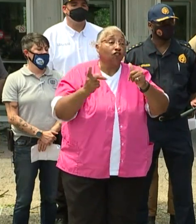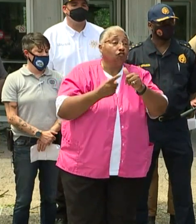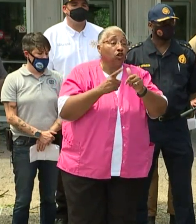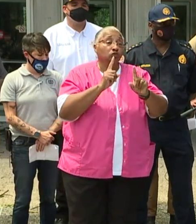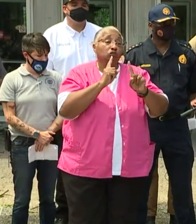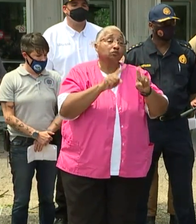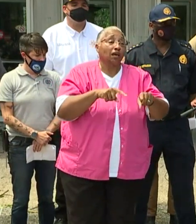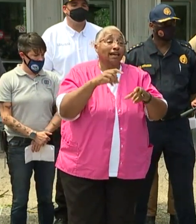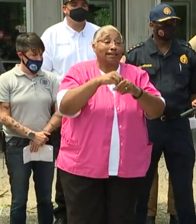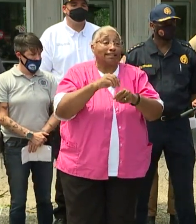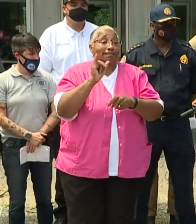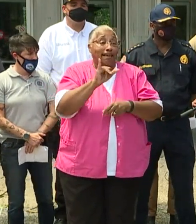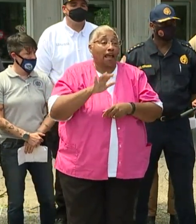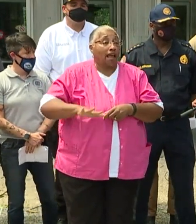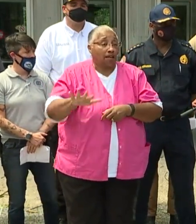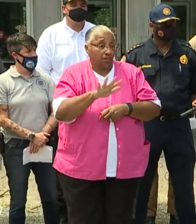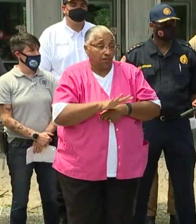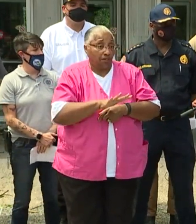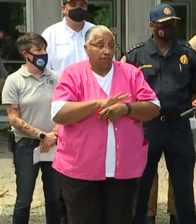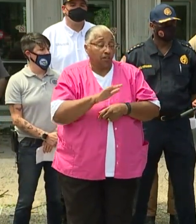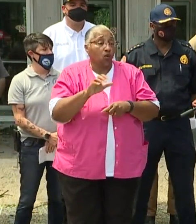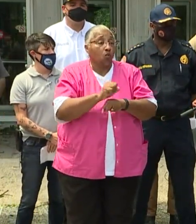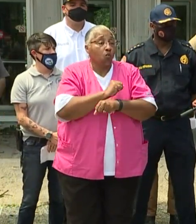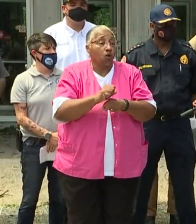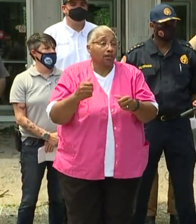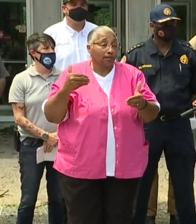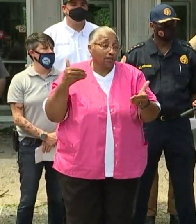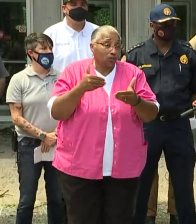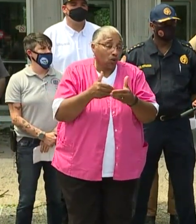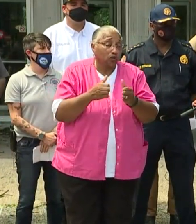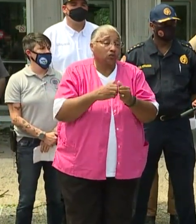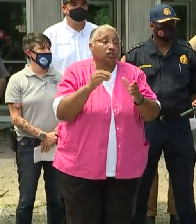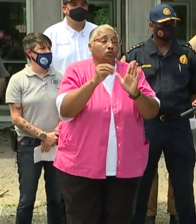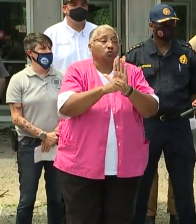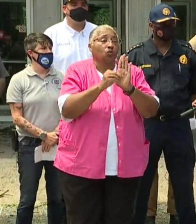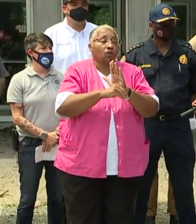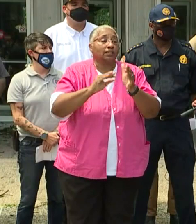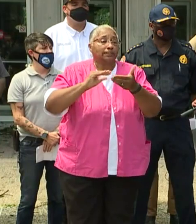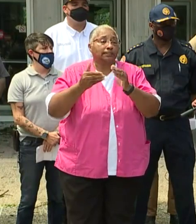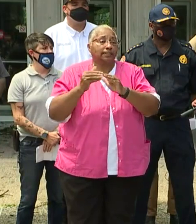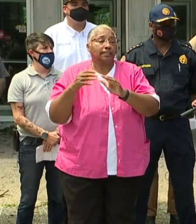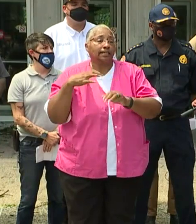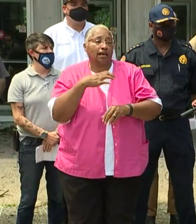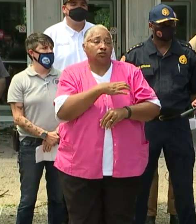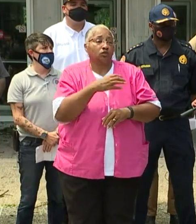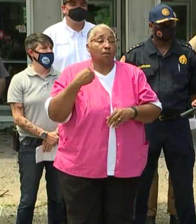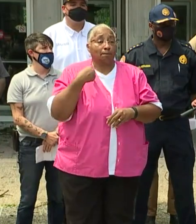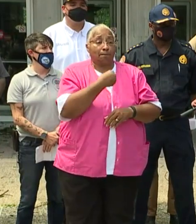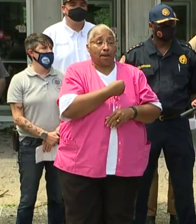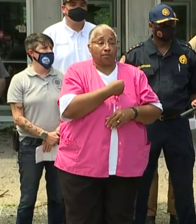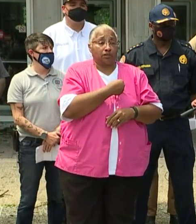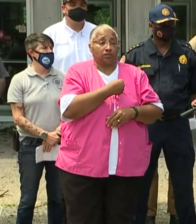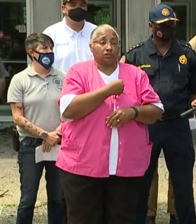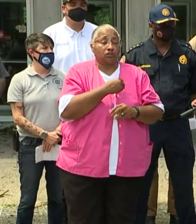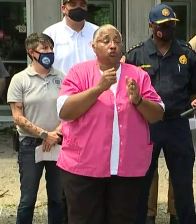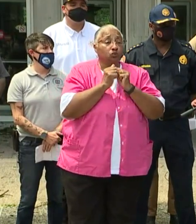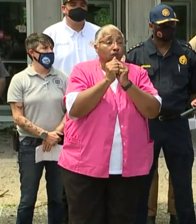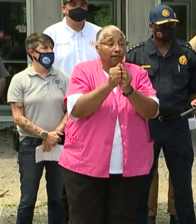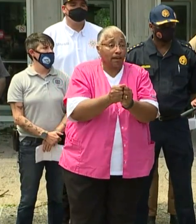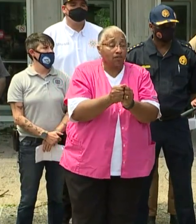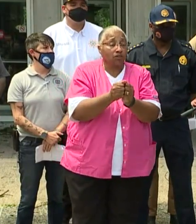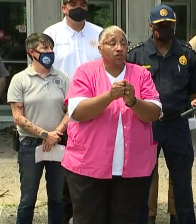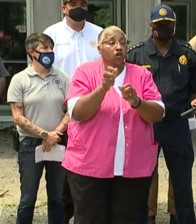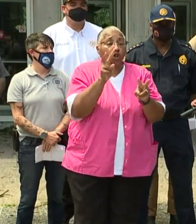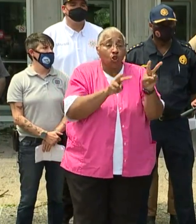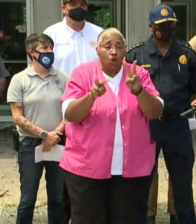neighborhood. We'll be working closely with our New Orleans City Council members, side by side, addressing